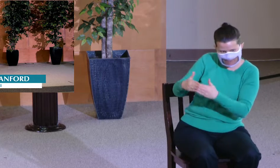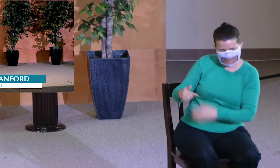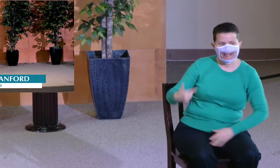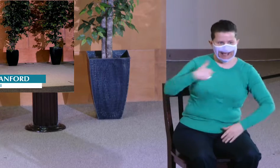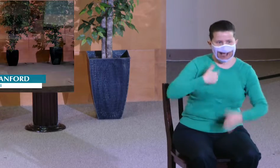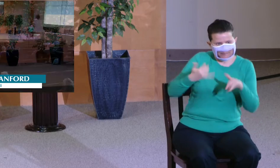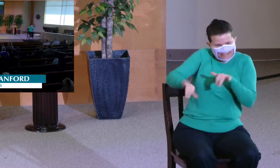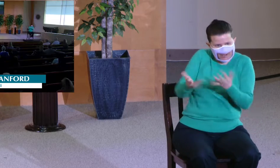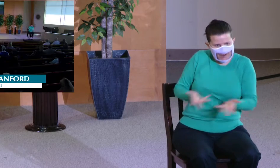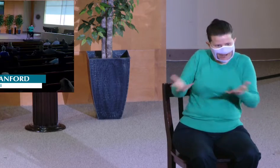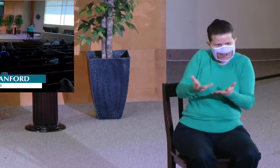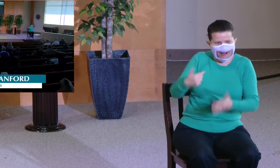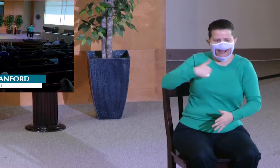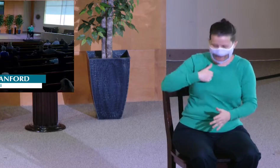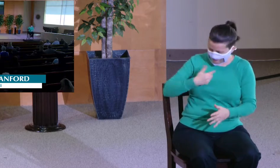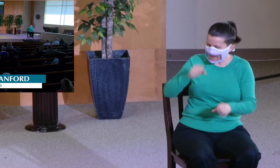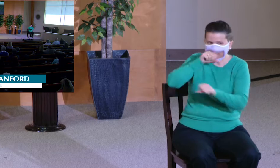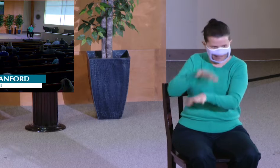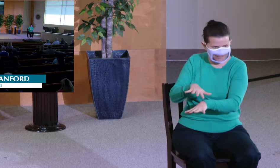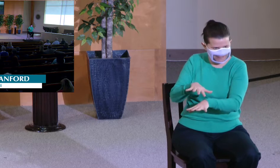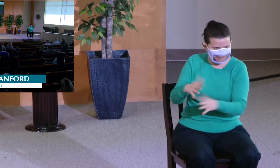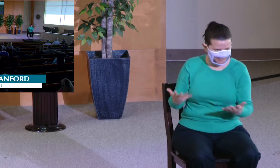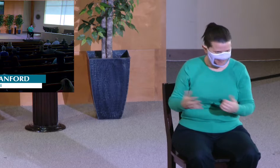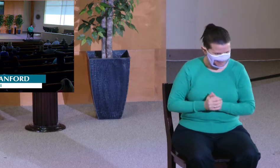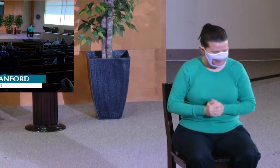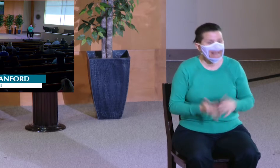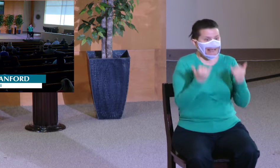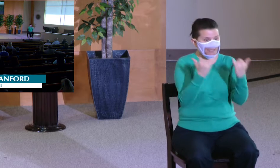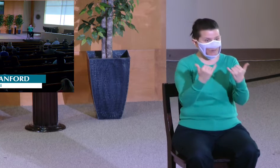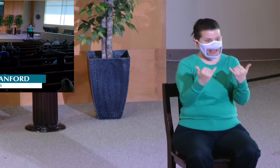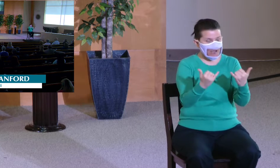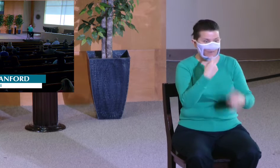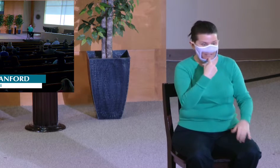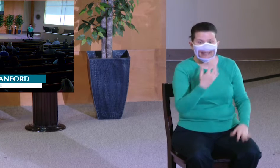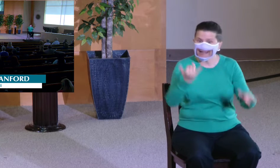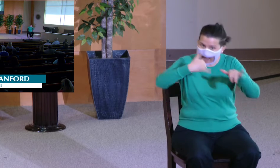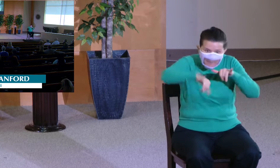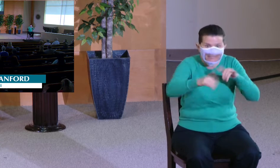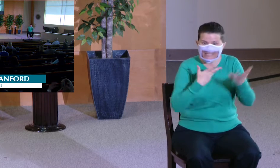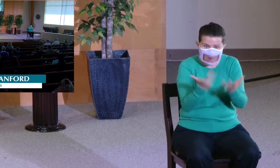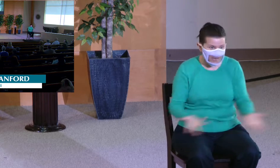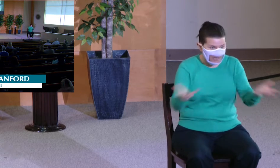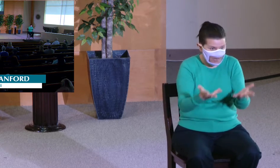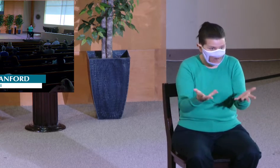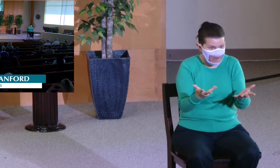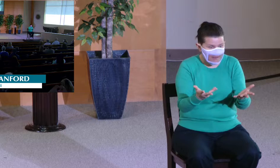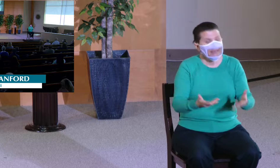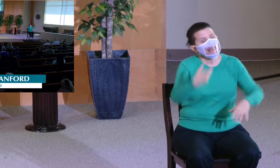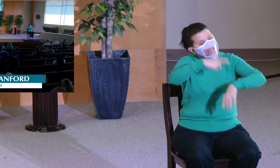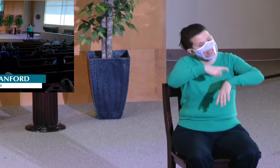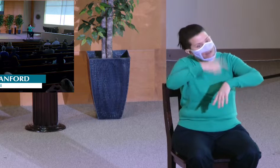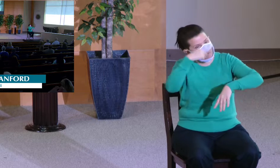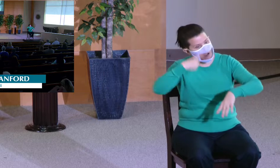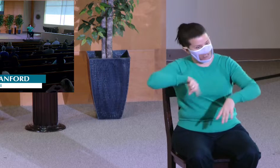to take our blessings and become more of a blessing so that we can continue to still be here. Amen? So as